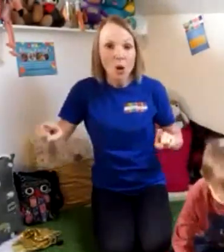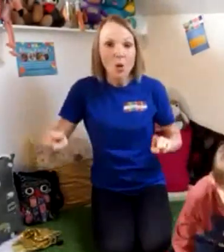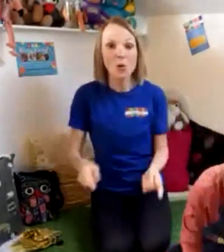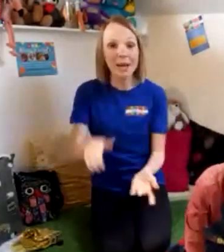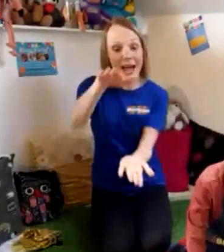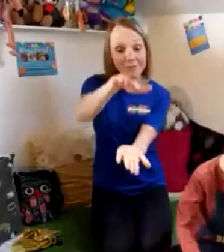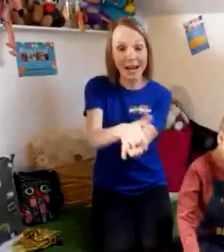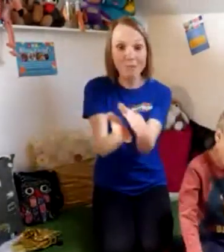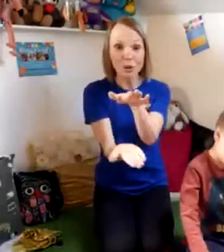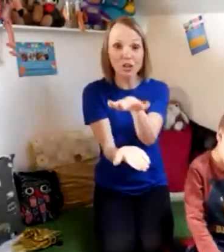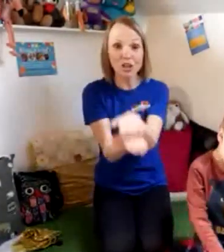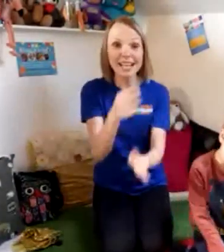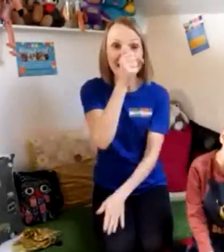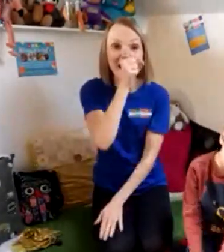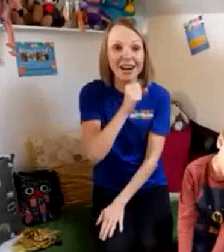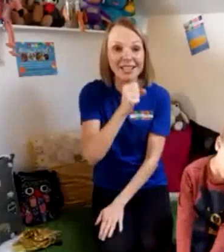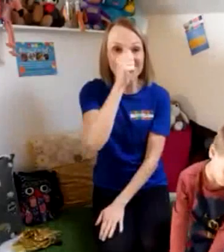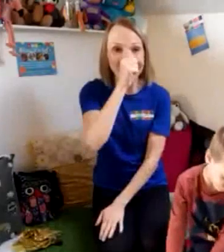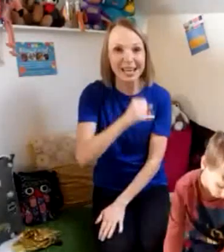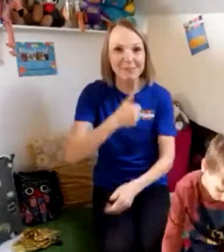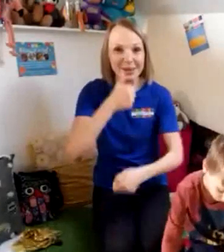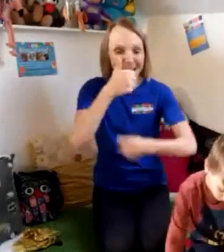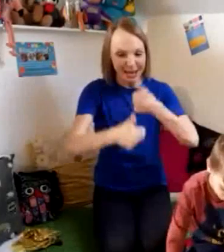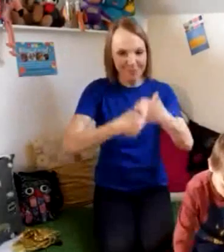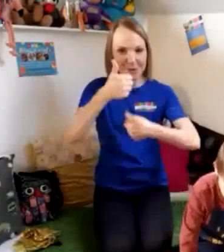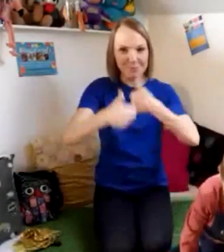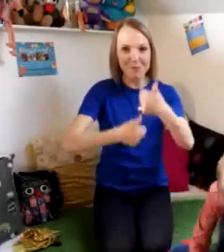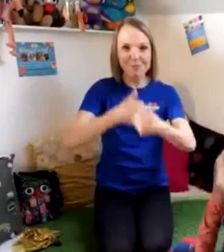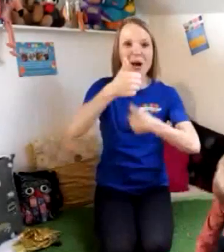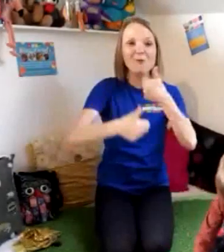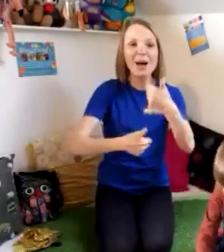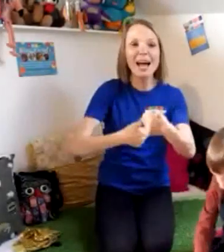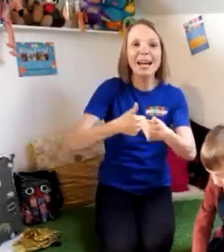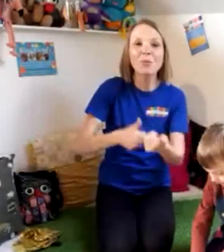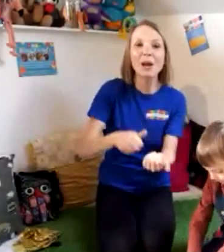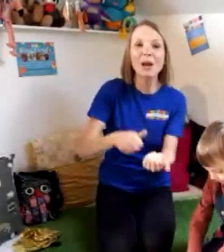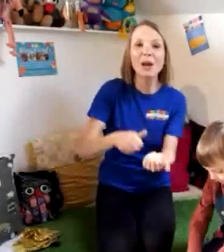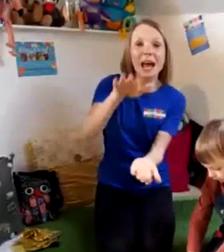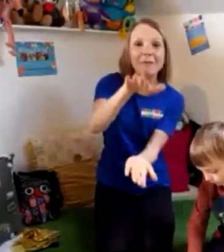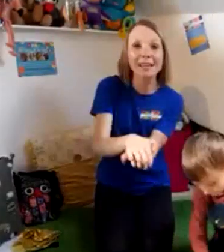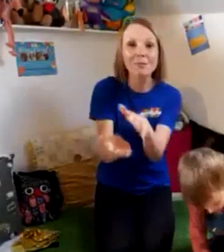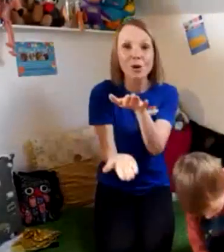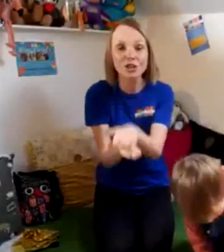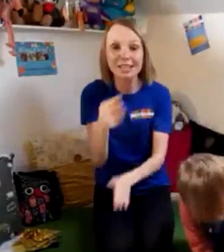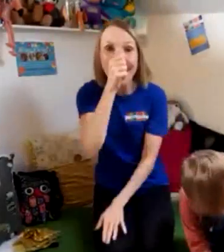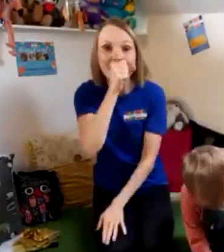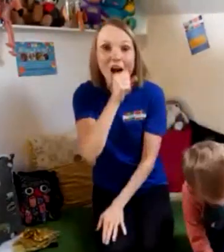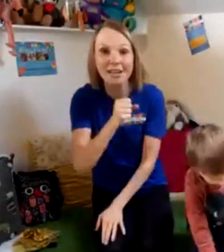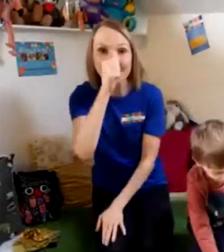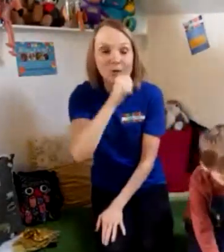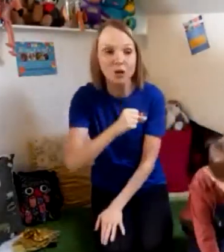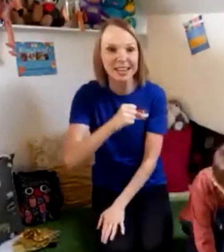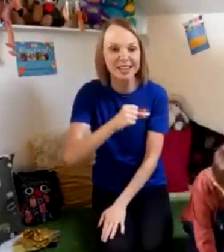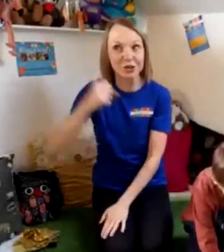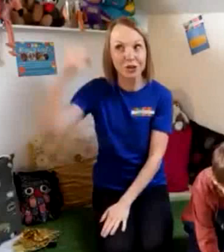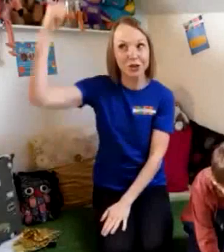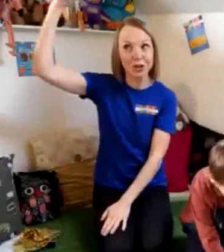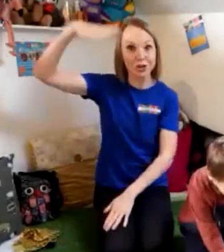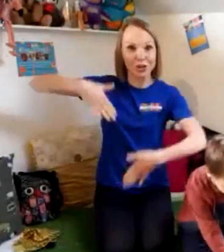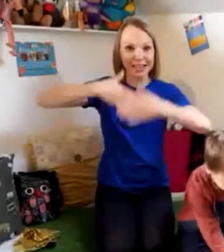We'll have sandwiches and ice cream. Hip, hip, hip, hooray. We'll have sandwiches and ice cream because it's such a sunny